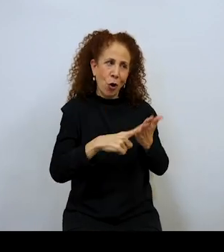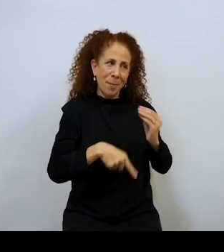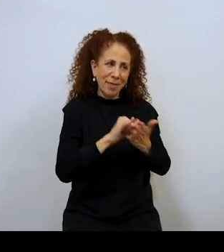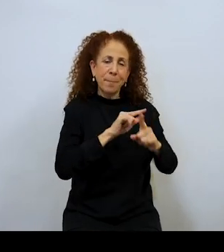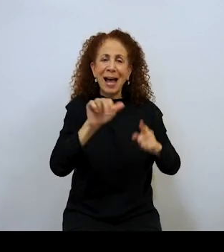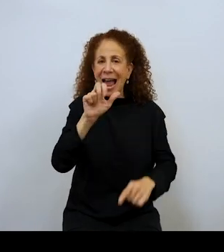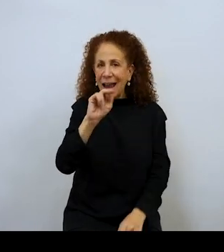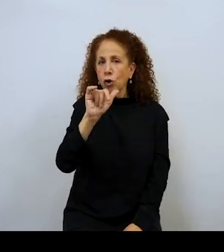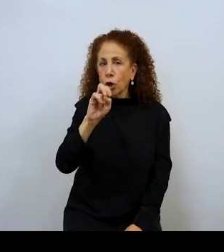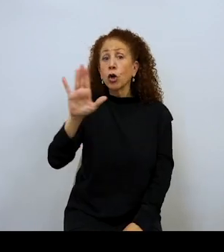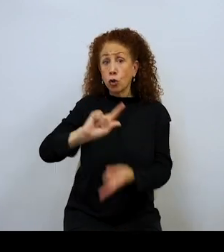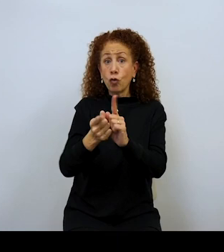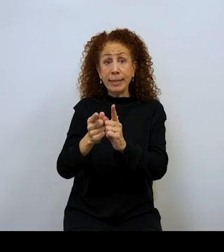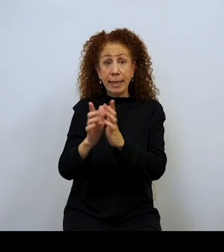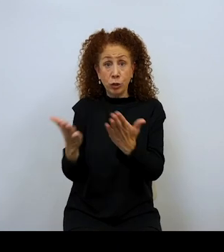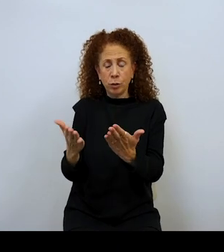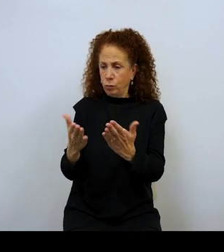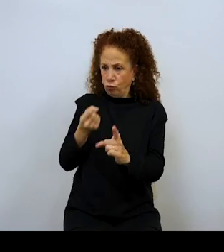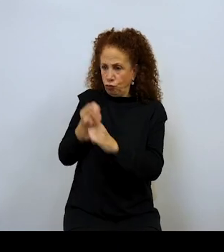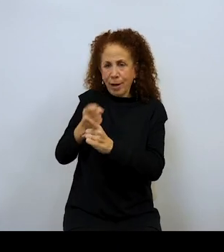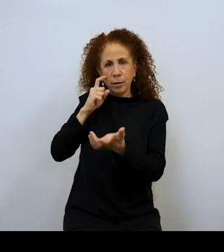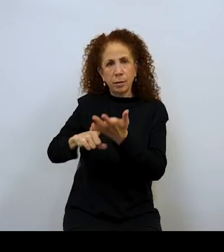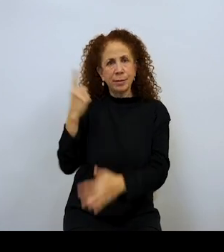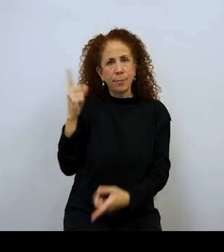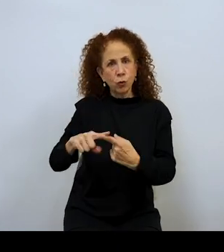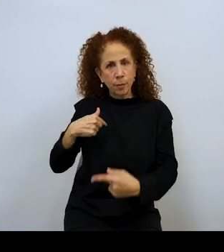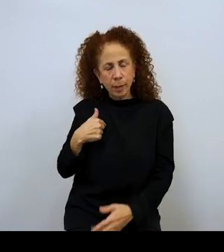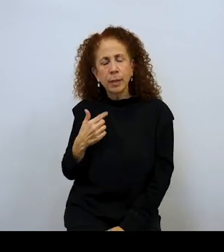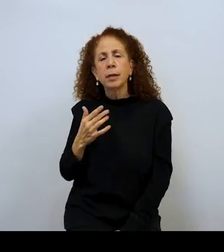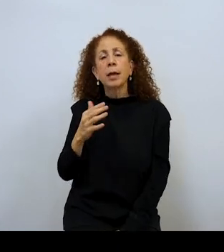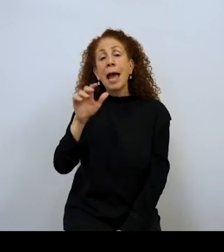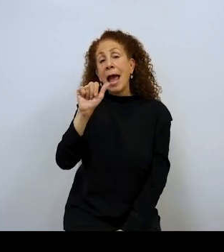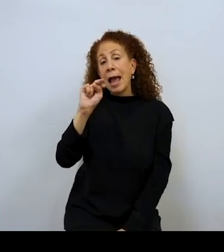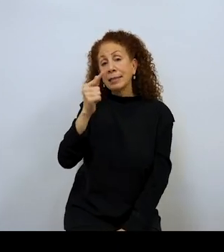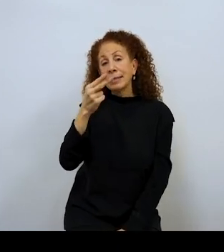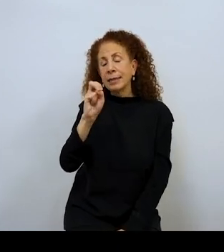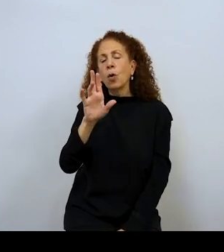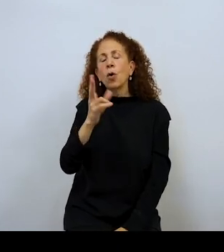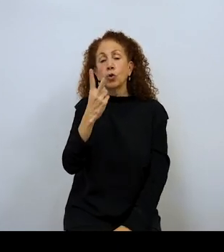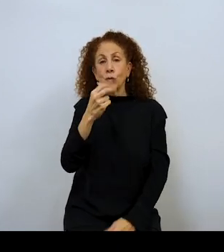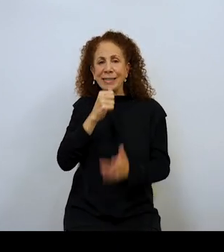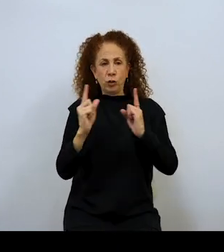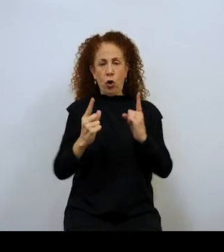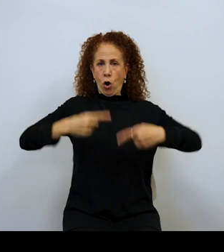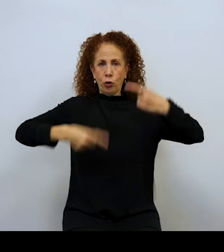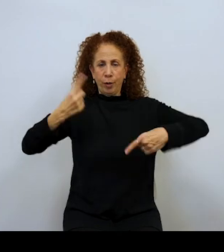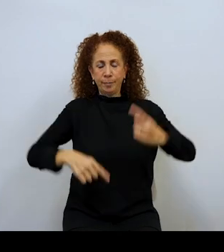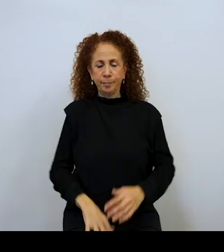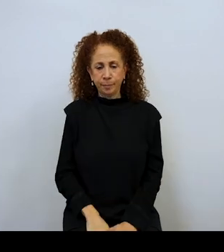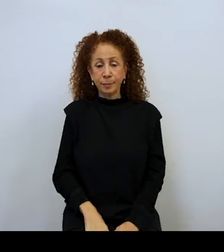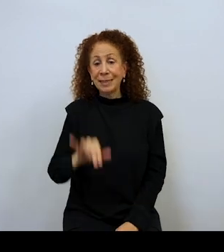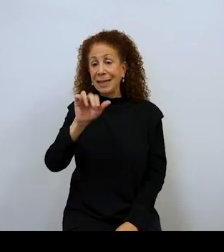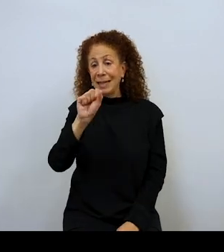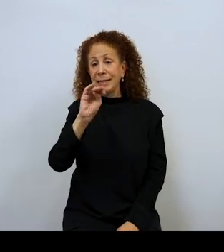in the Anne Carson translation, there was a very striking moment to me, which is when Antigone, when the two sisters are arguing, and